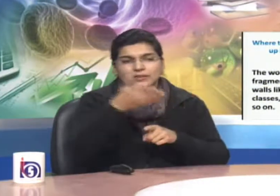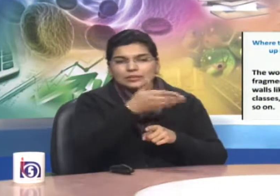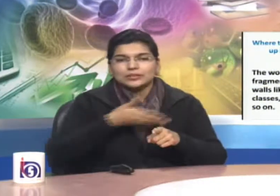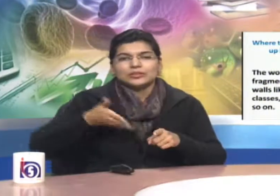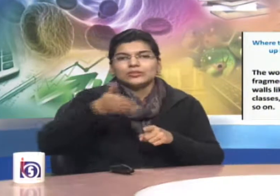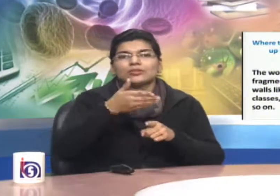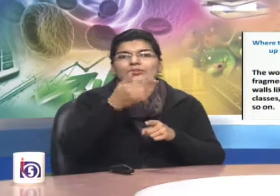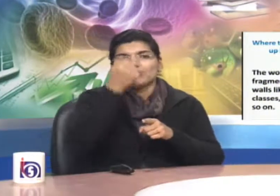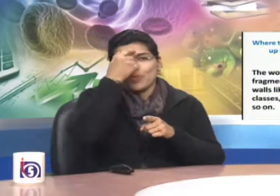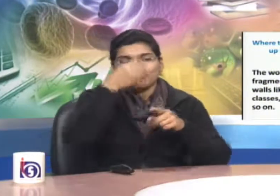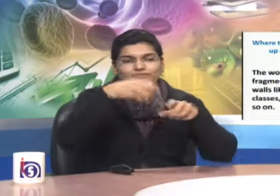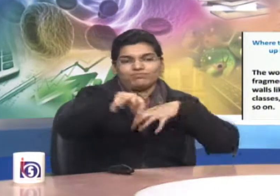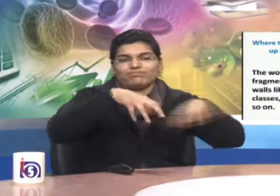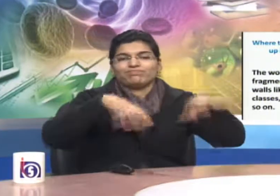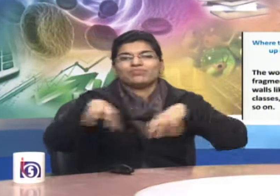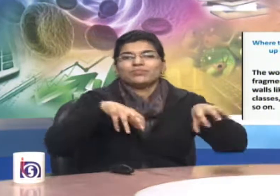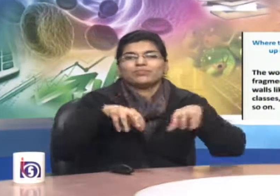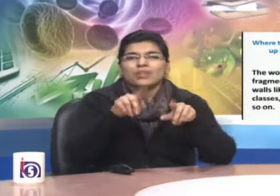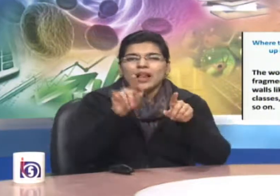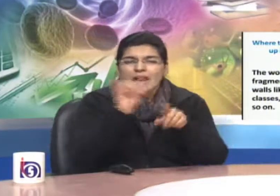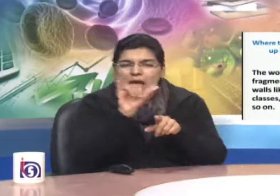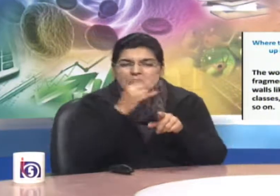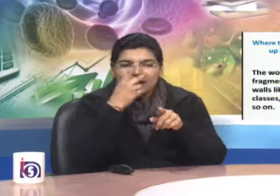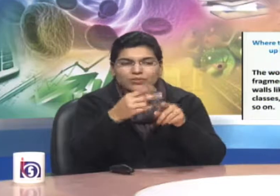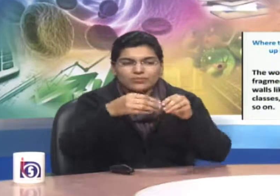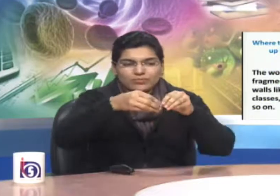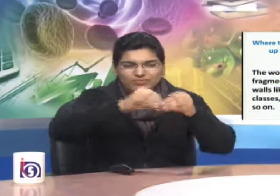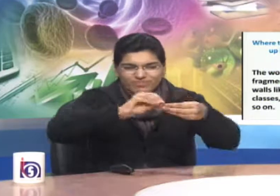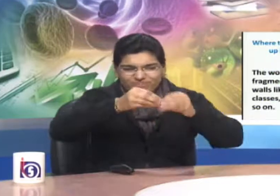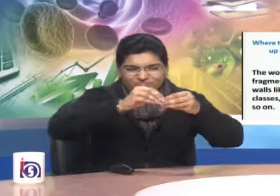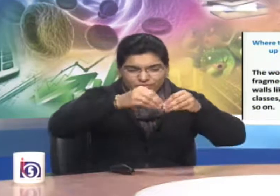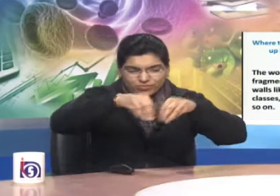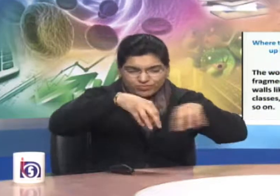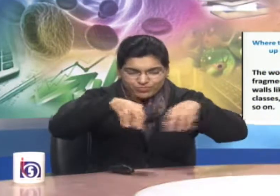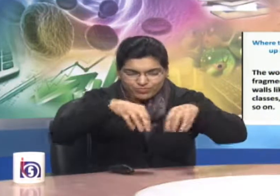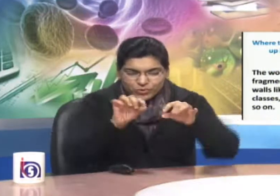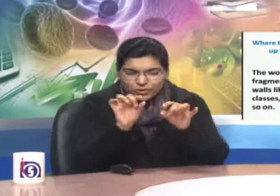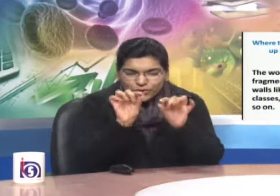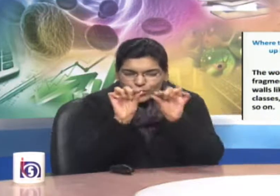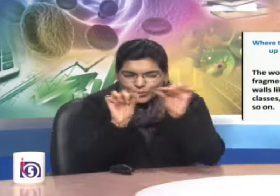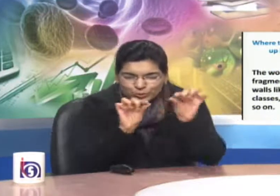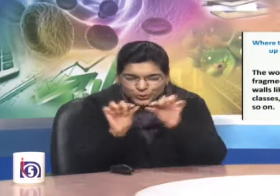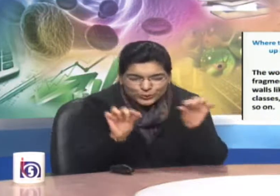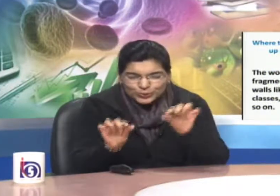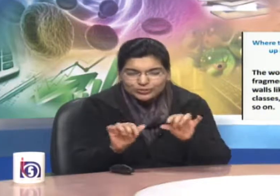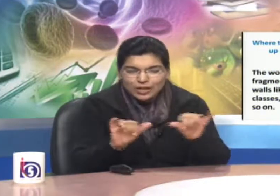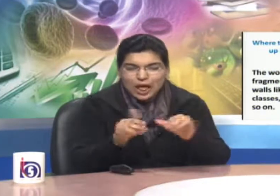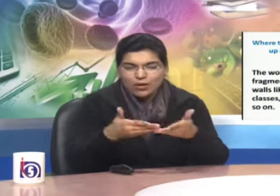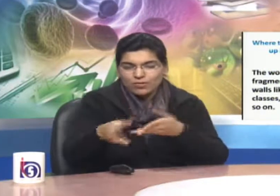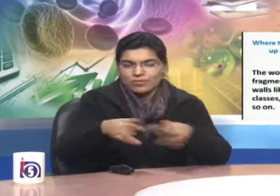The poet has the vision to break all these narrow domestic